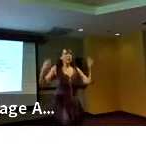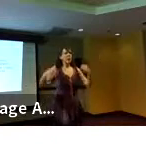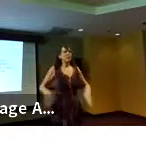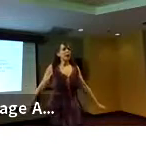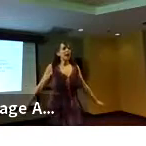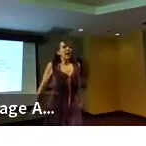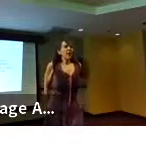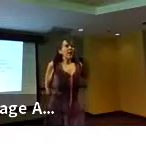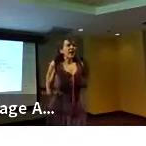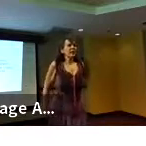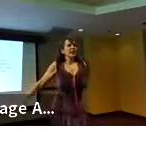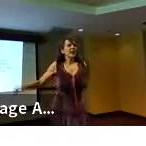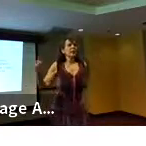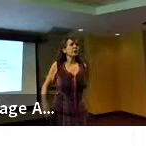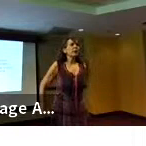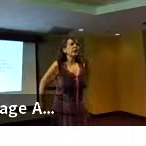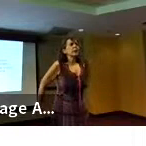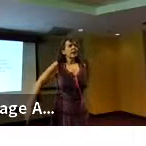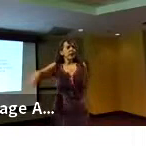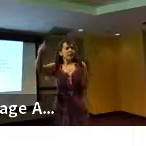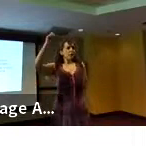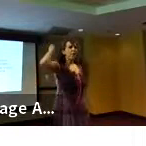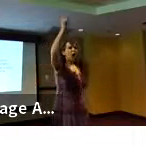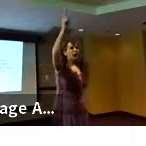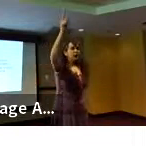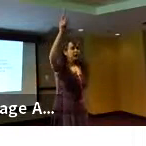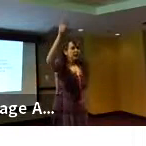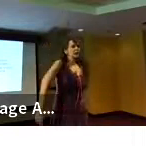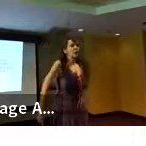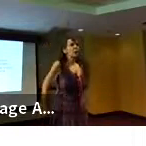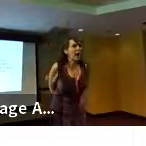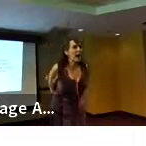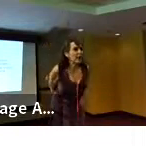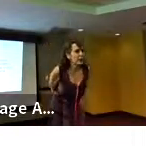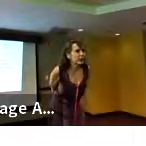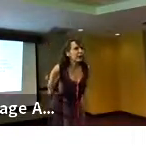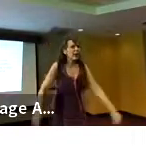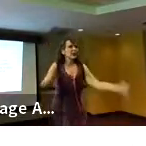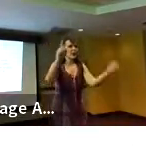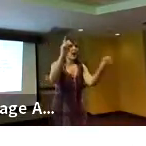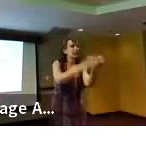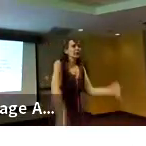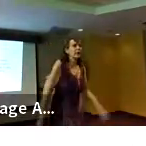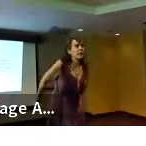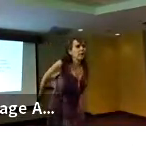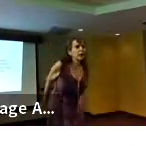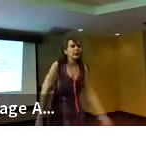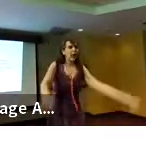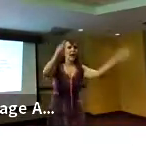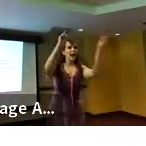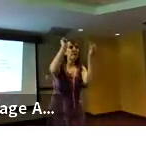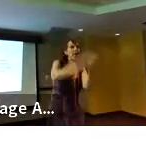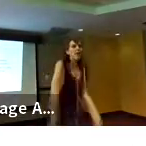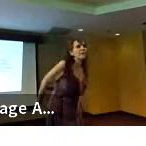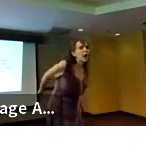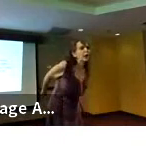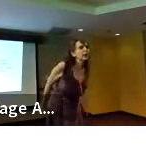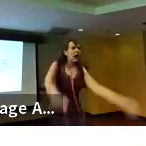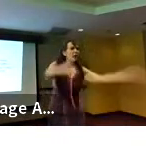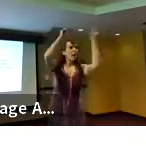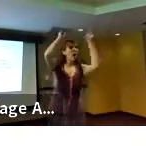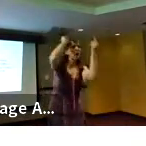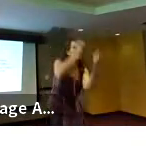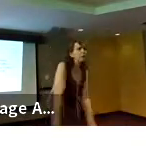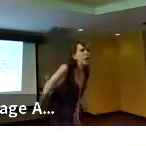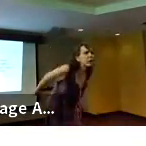start remembering that accessibility first is what matters, not JavaScript first, not API